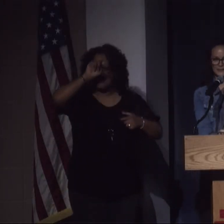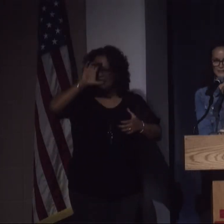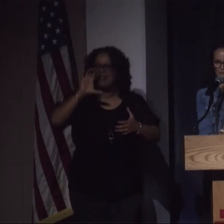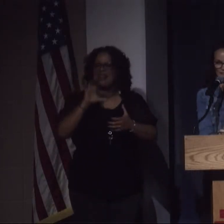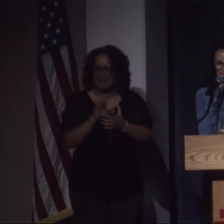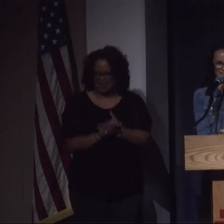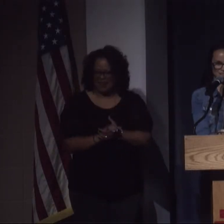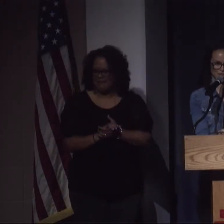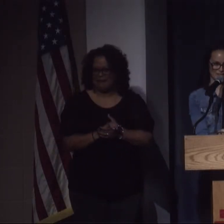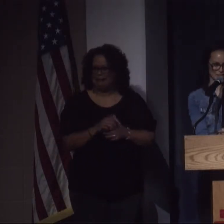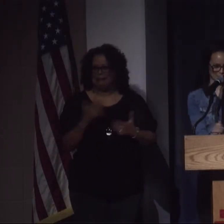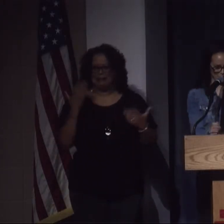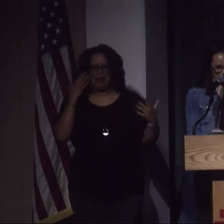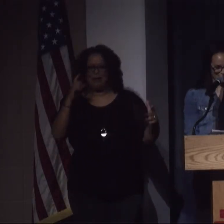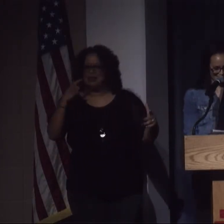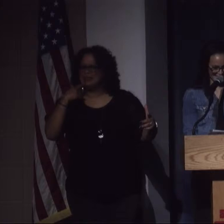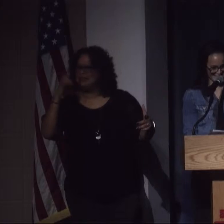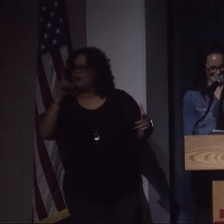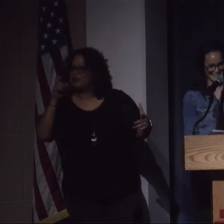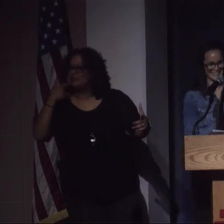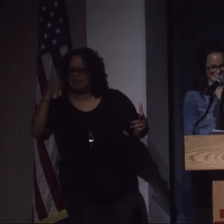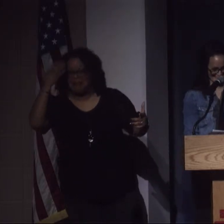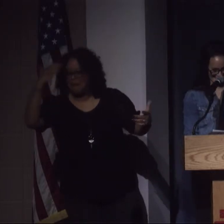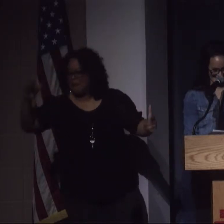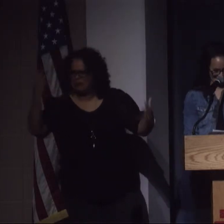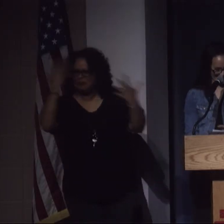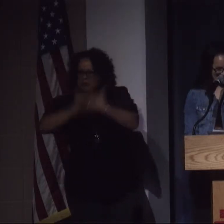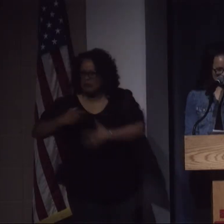it's completely dark out there, so great job.